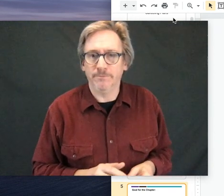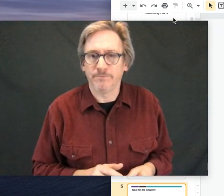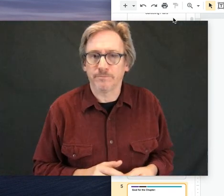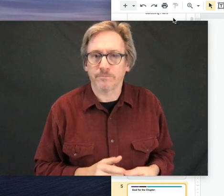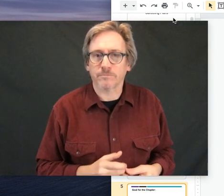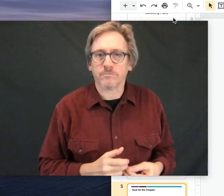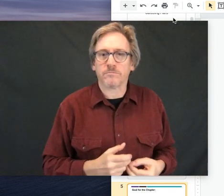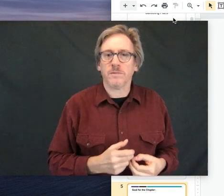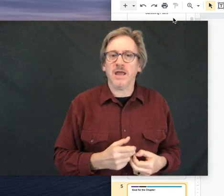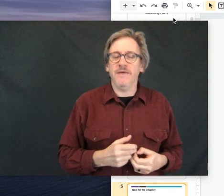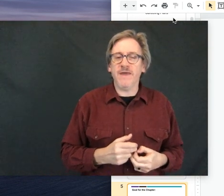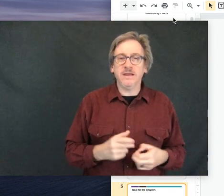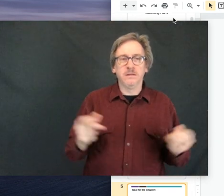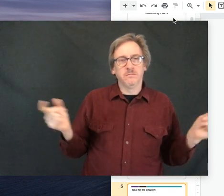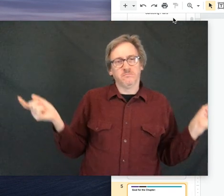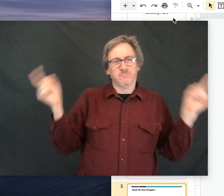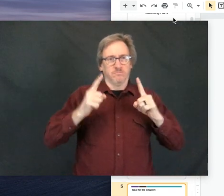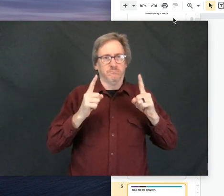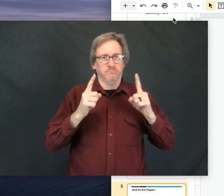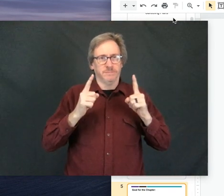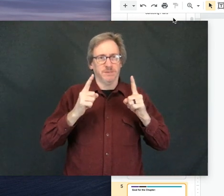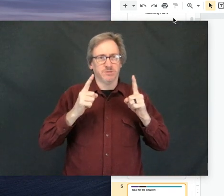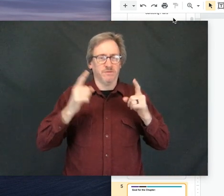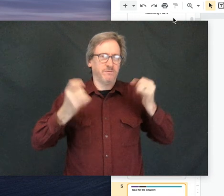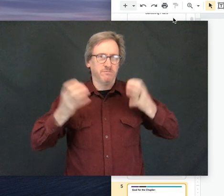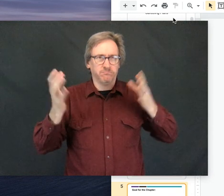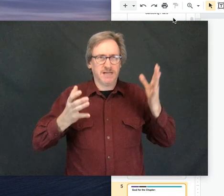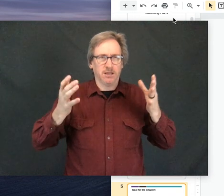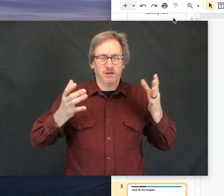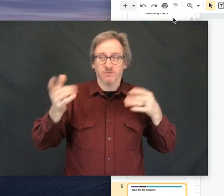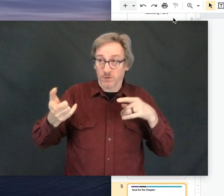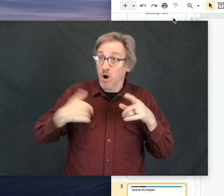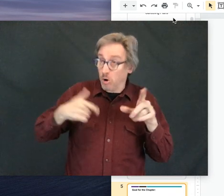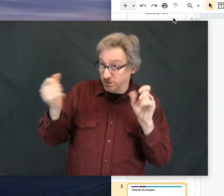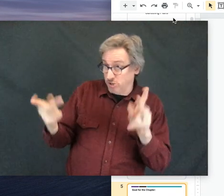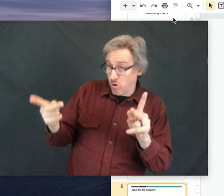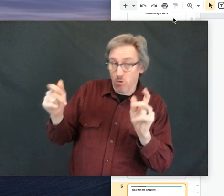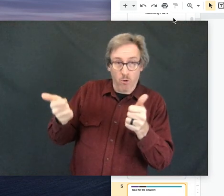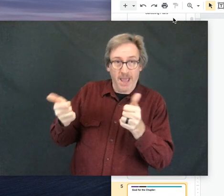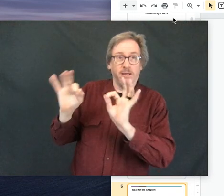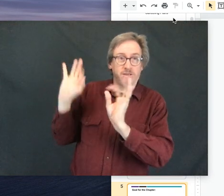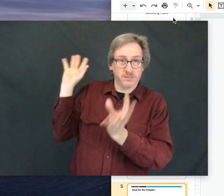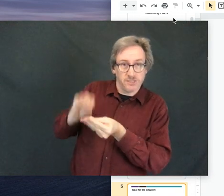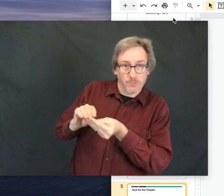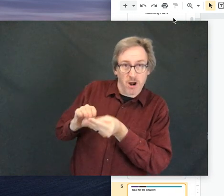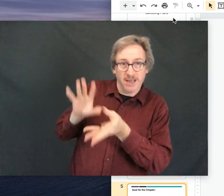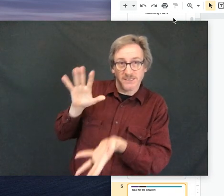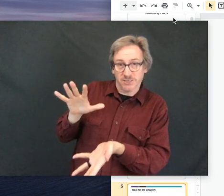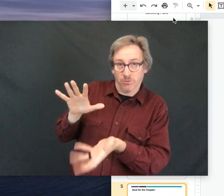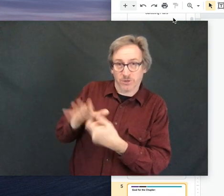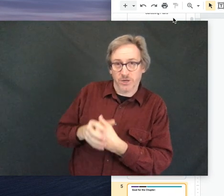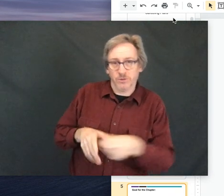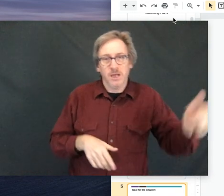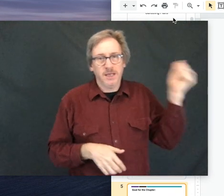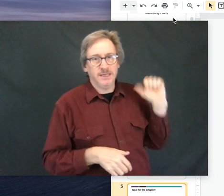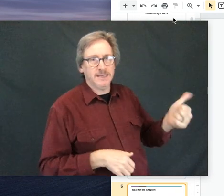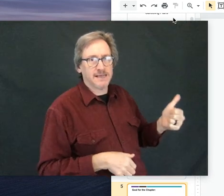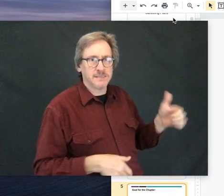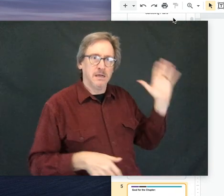And then some sort of dialogue between, oh, so, okay, summarize, this is what we're going to